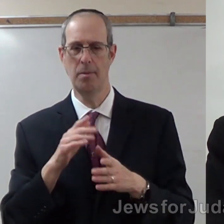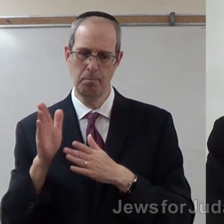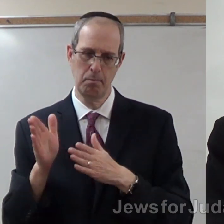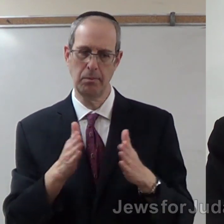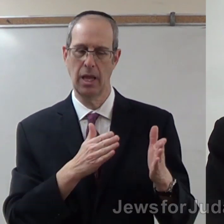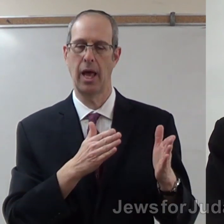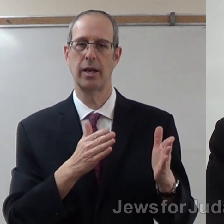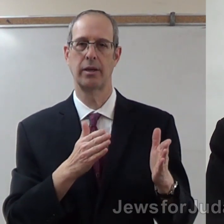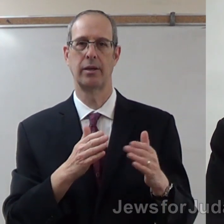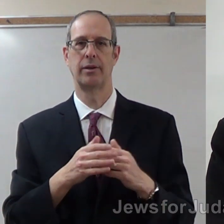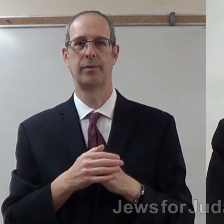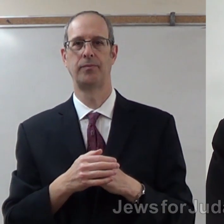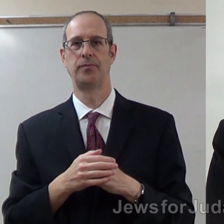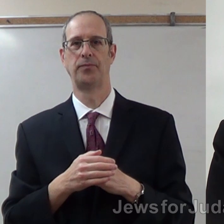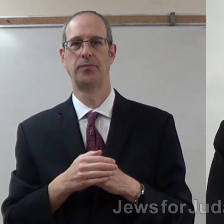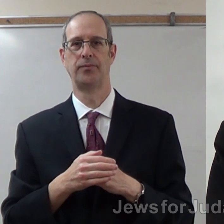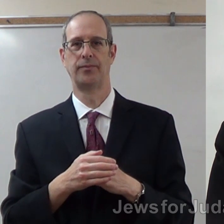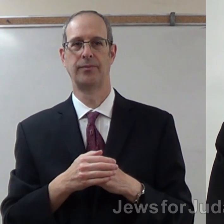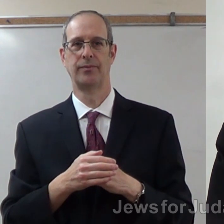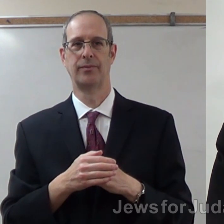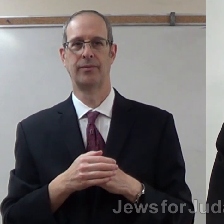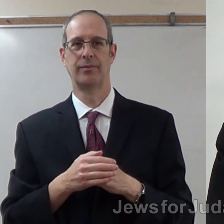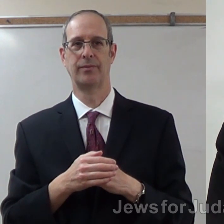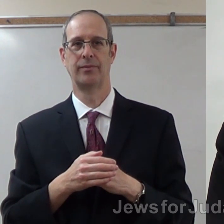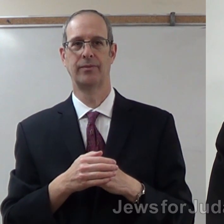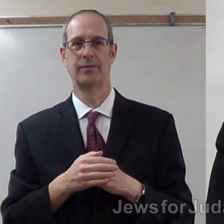healthier response.